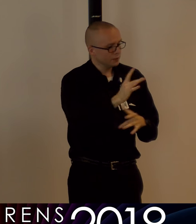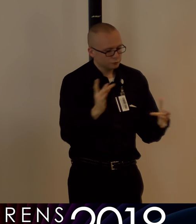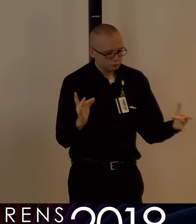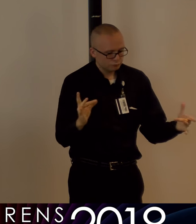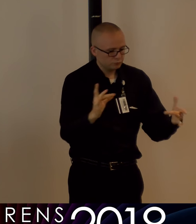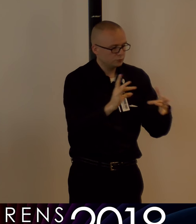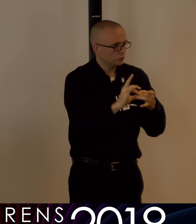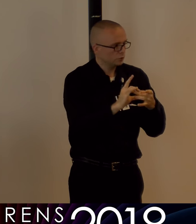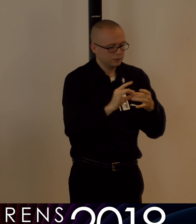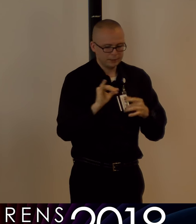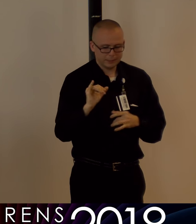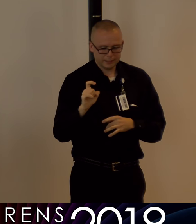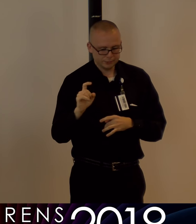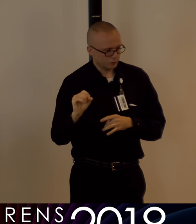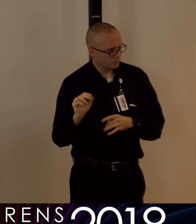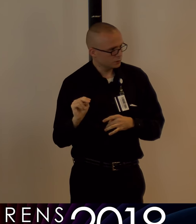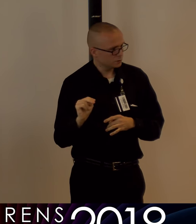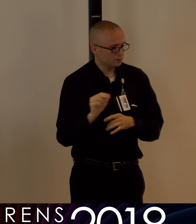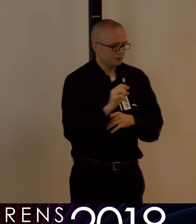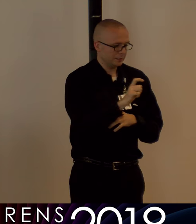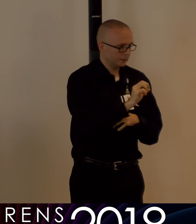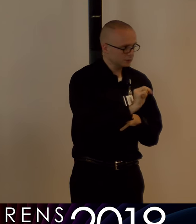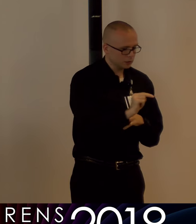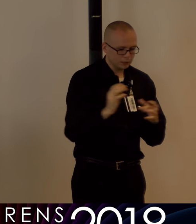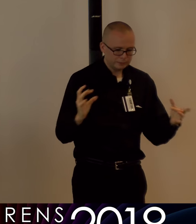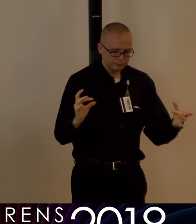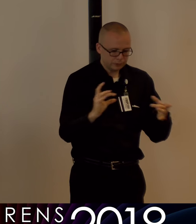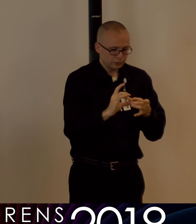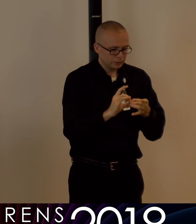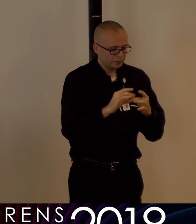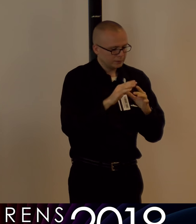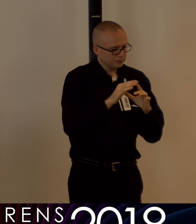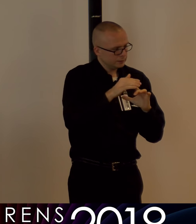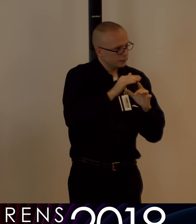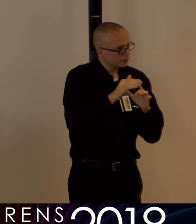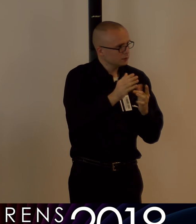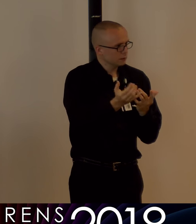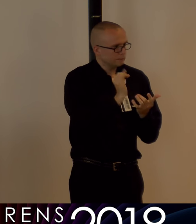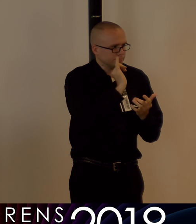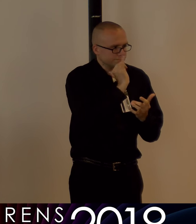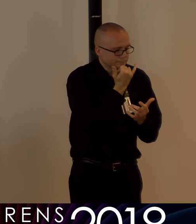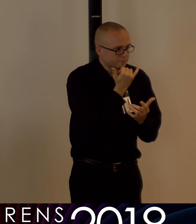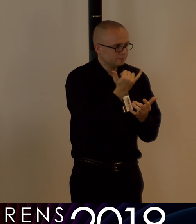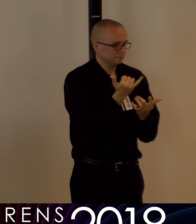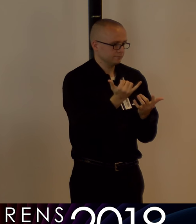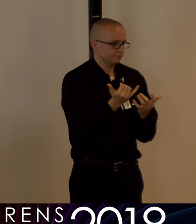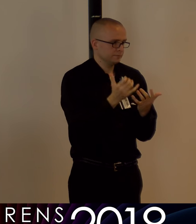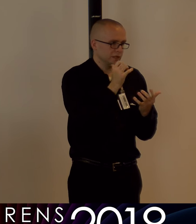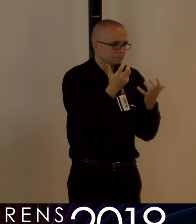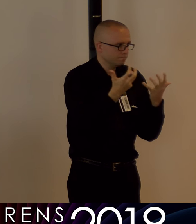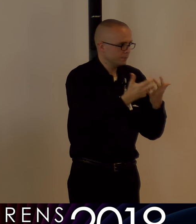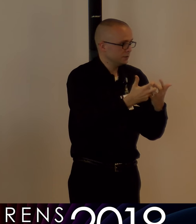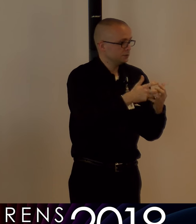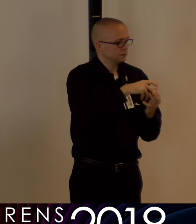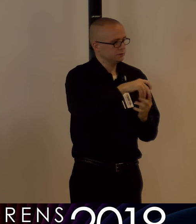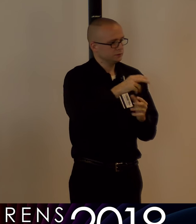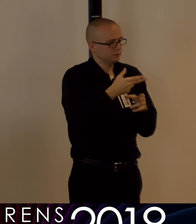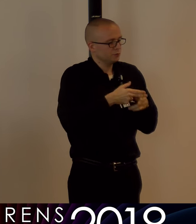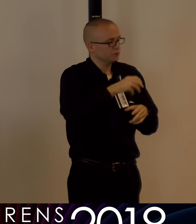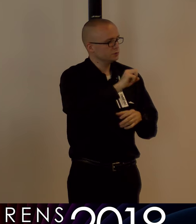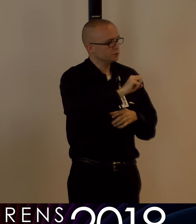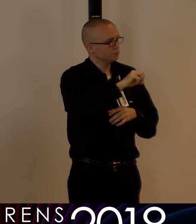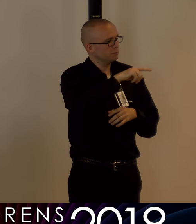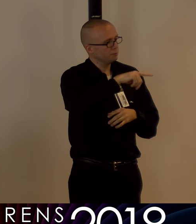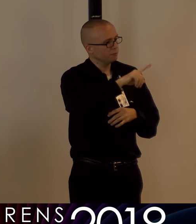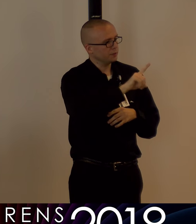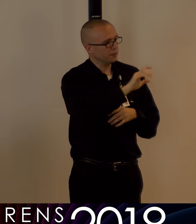these individual exons, and you can have misspellings at the edges of these exons that are called splice site mutations.